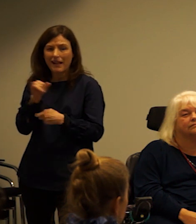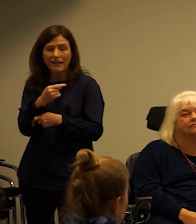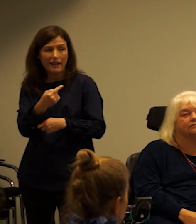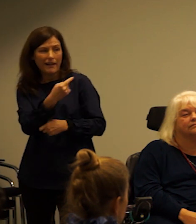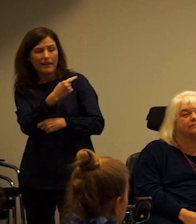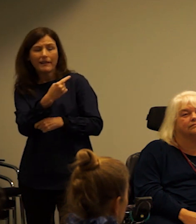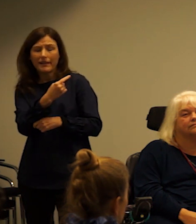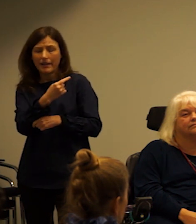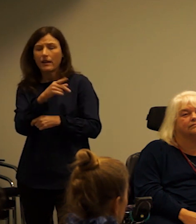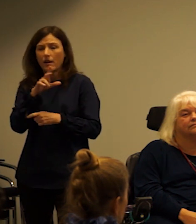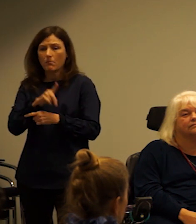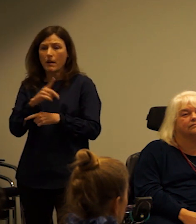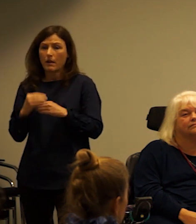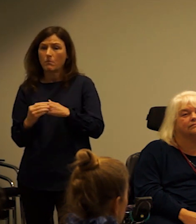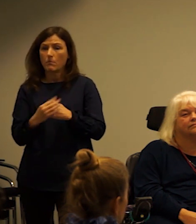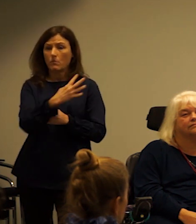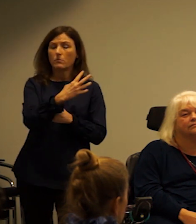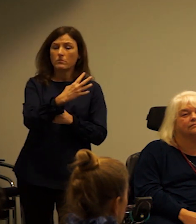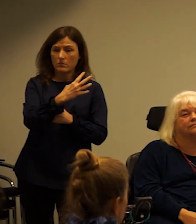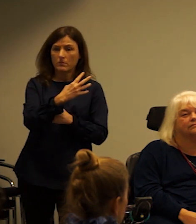Right.